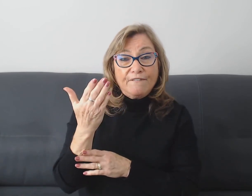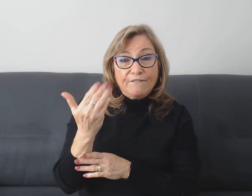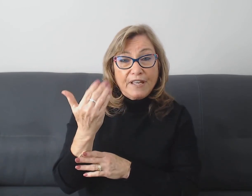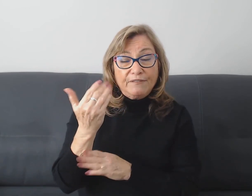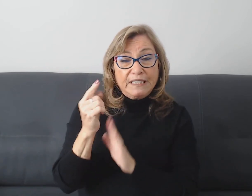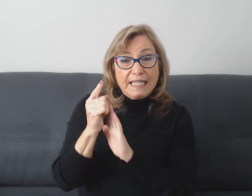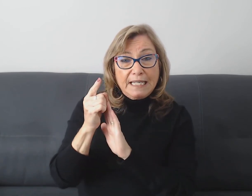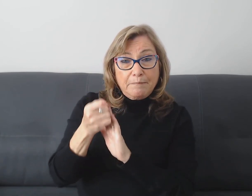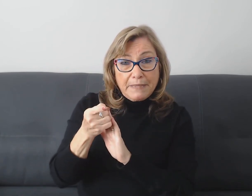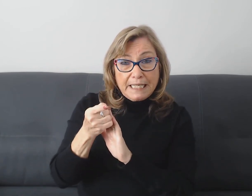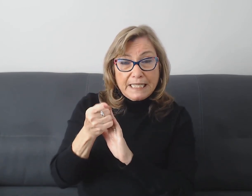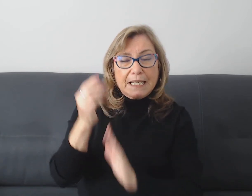period.